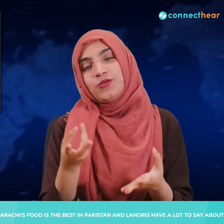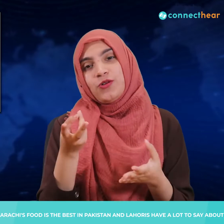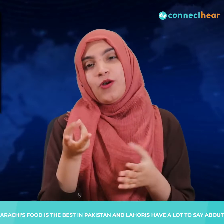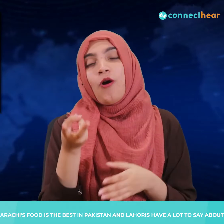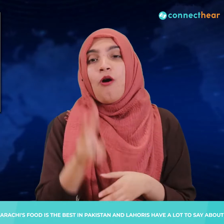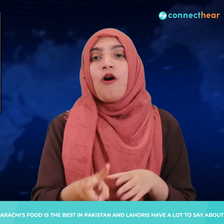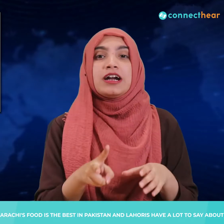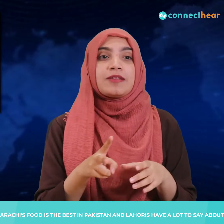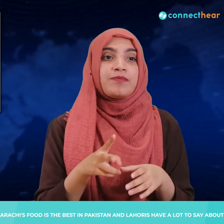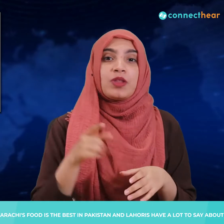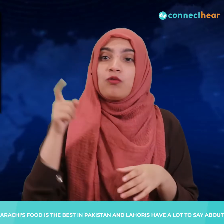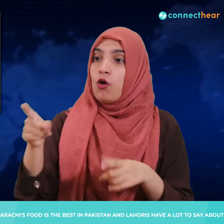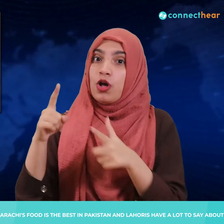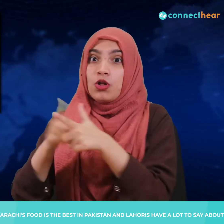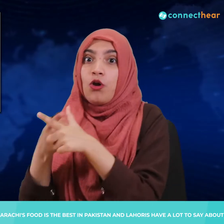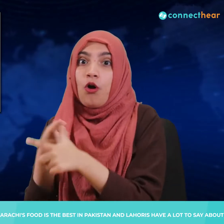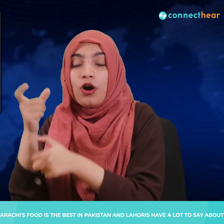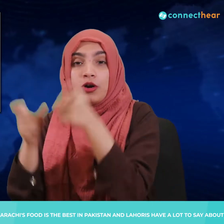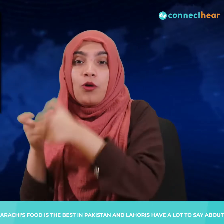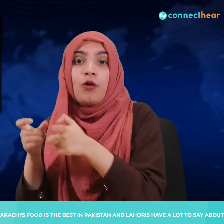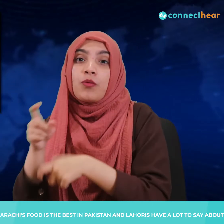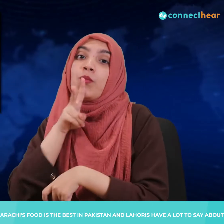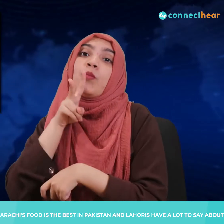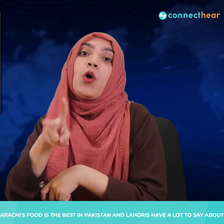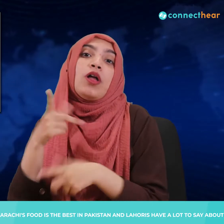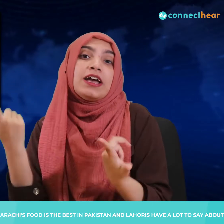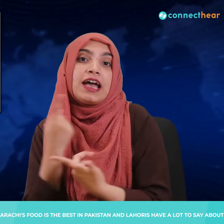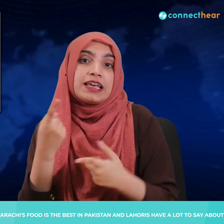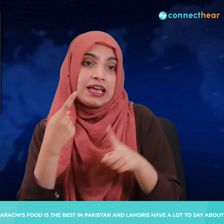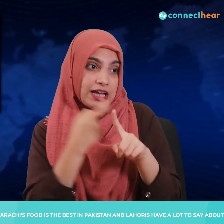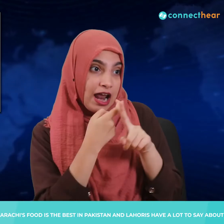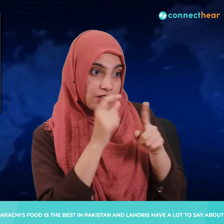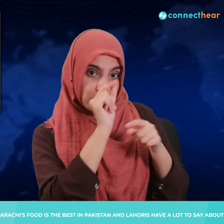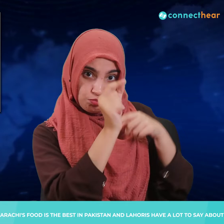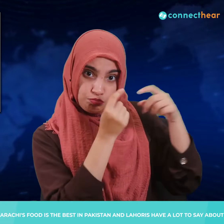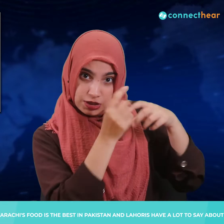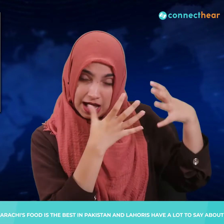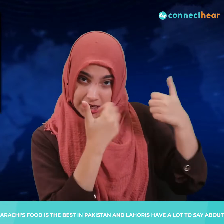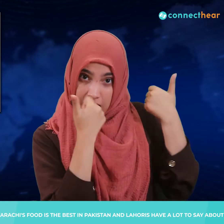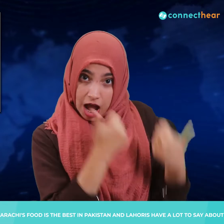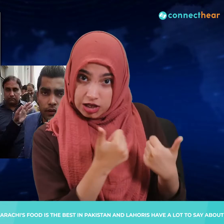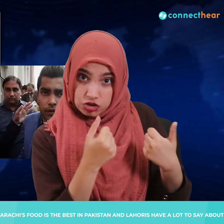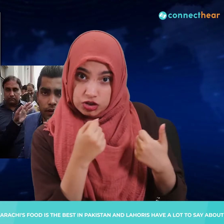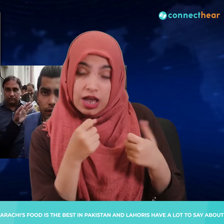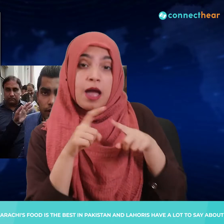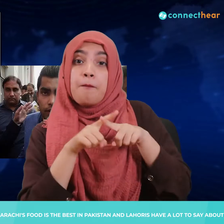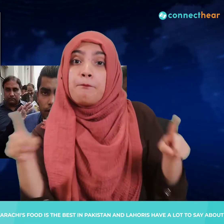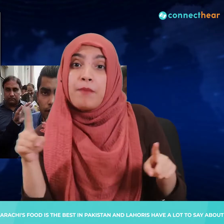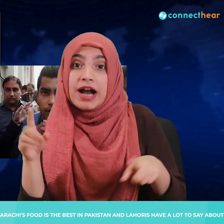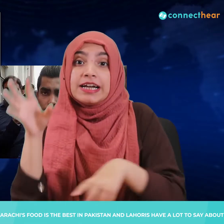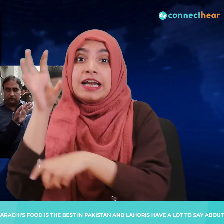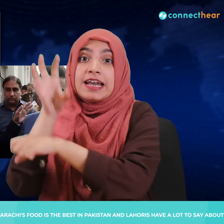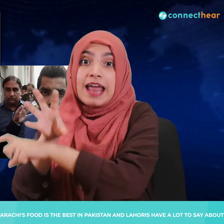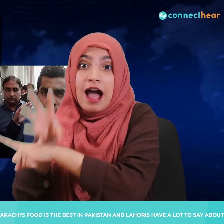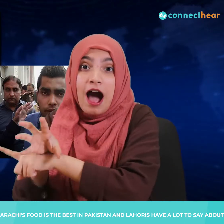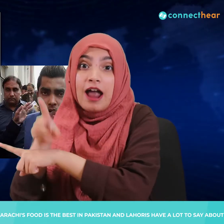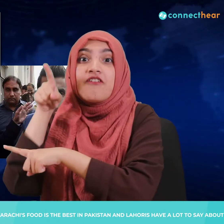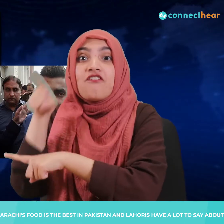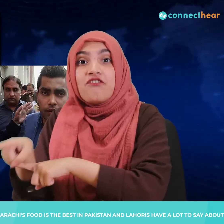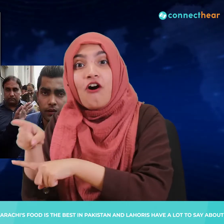biryani better, but there is no beating Lahore's Nihari, in their opinion. As the debate went on, other cities started